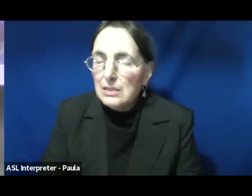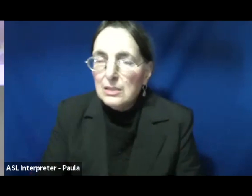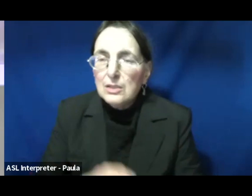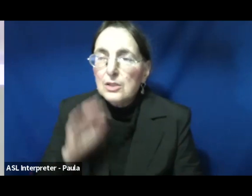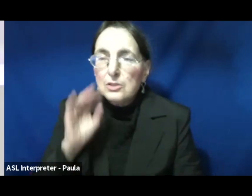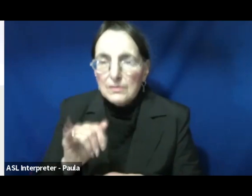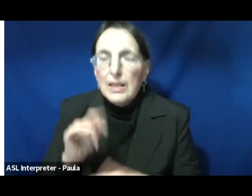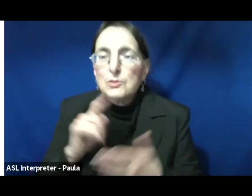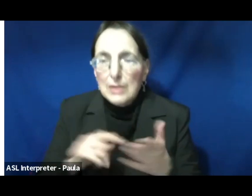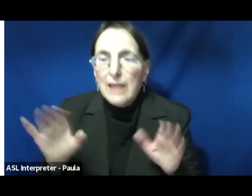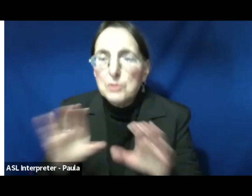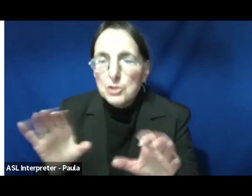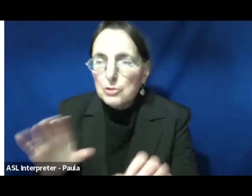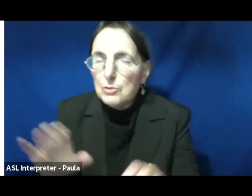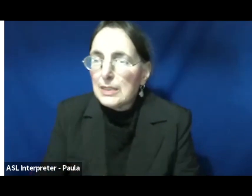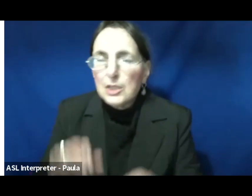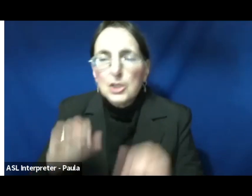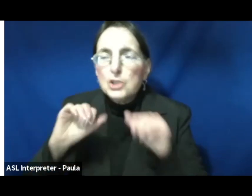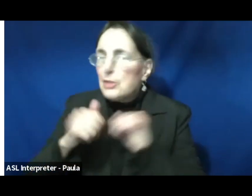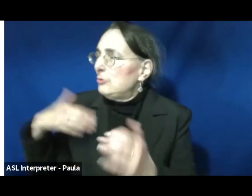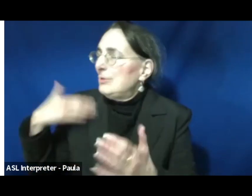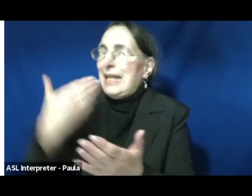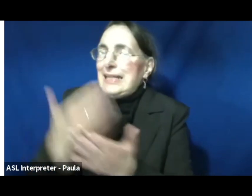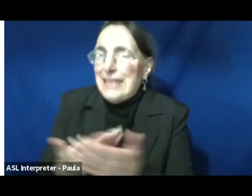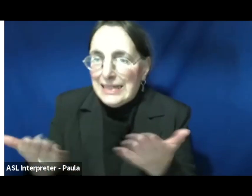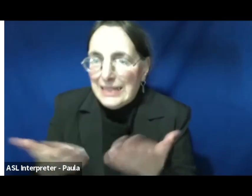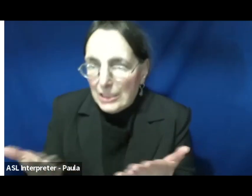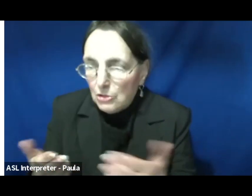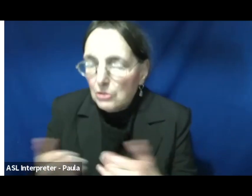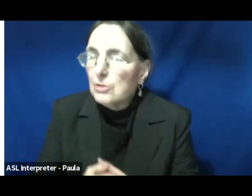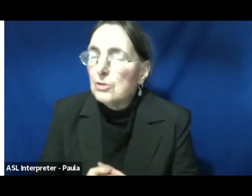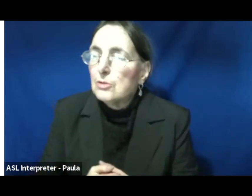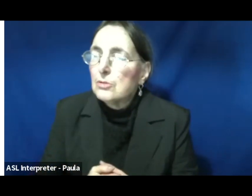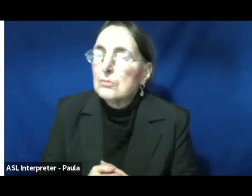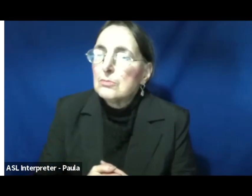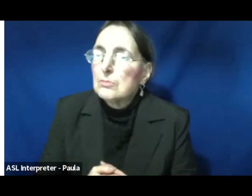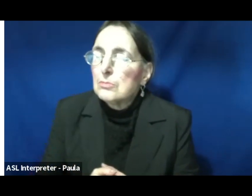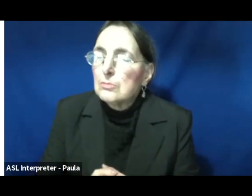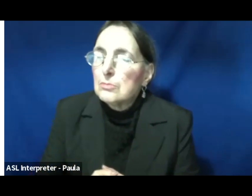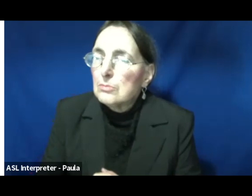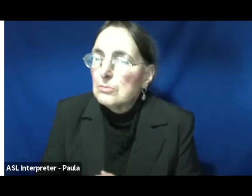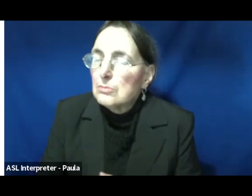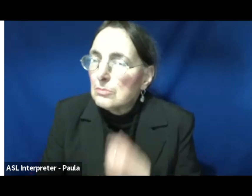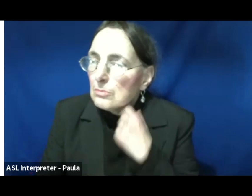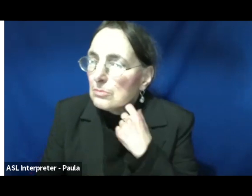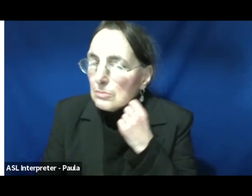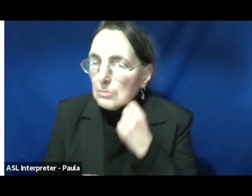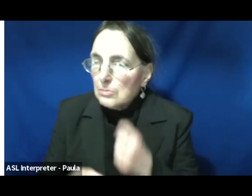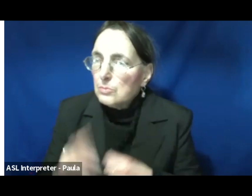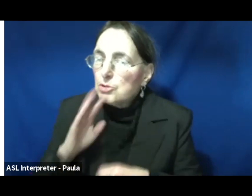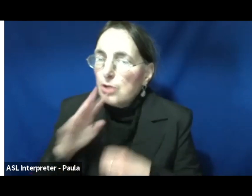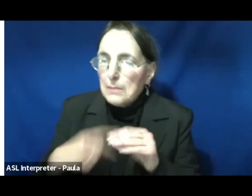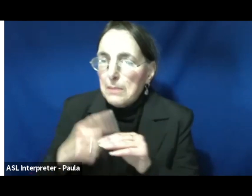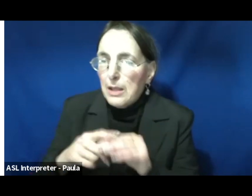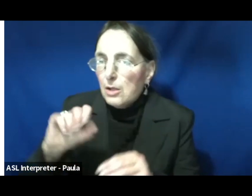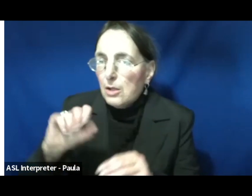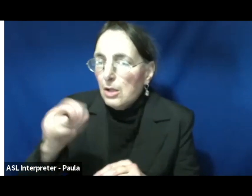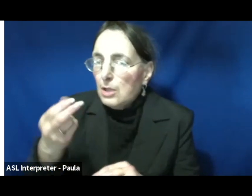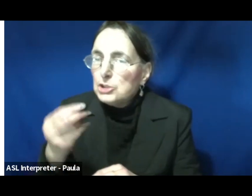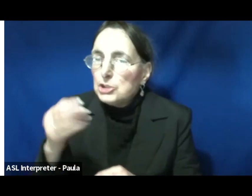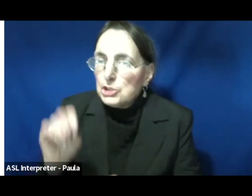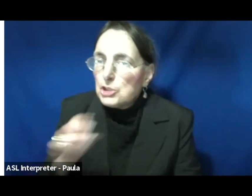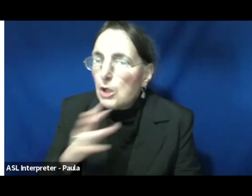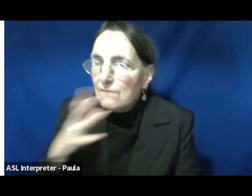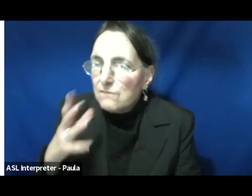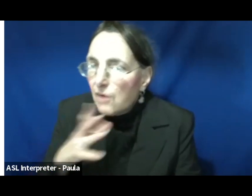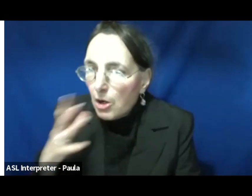I've been doing. So how do I get to this point? So I'm going to go over a couple images here. When we started growing hemp at Shone Farm, the knowledge about